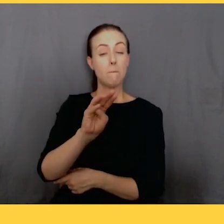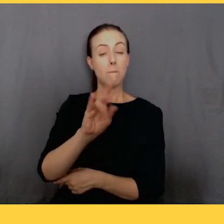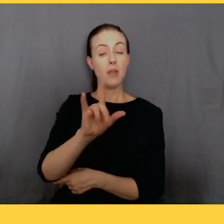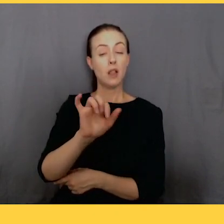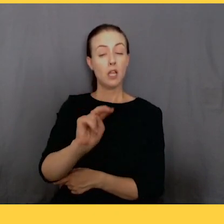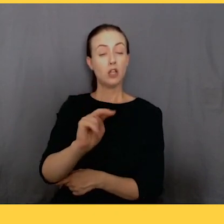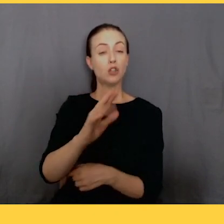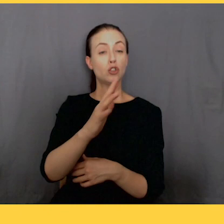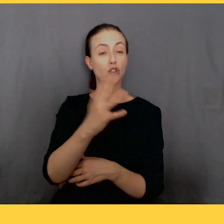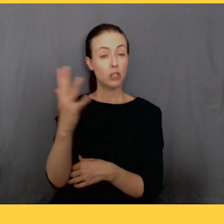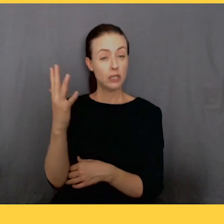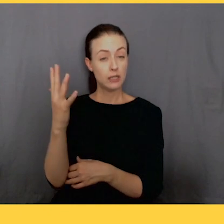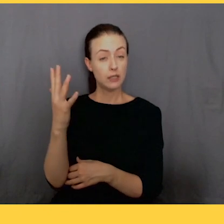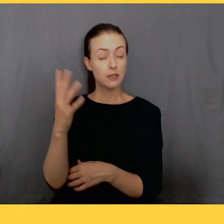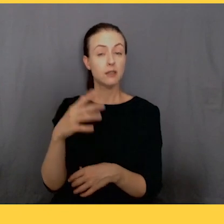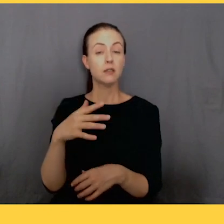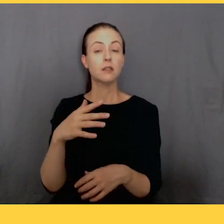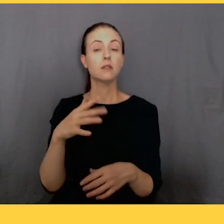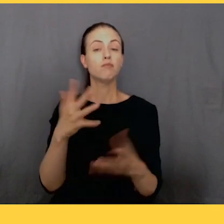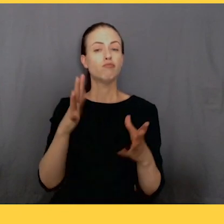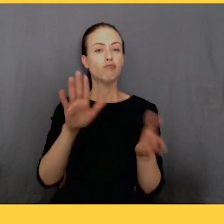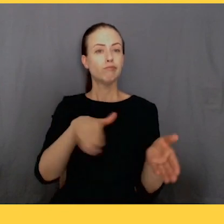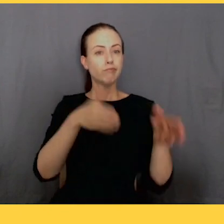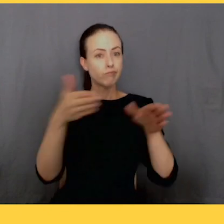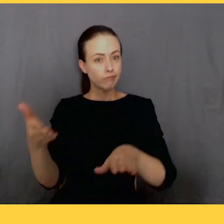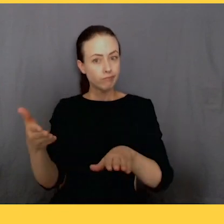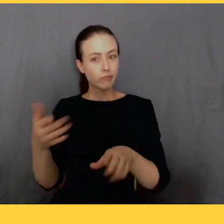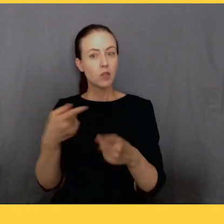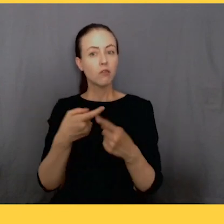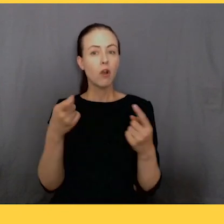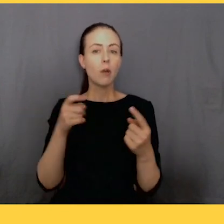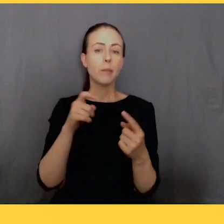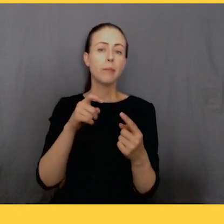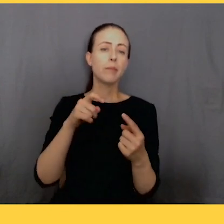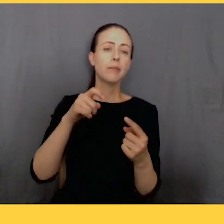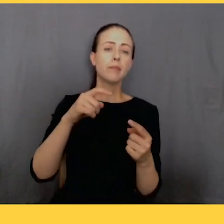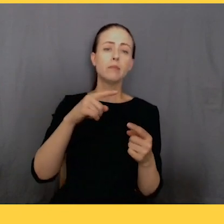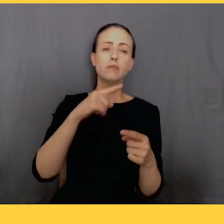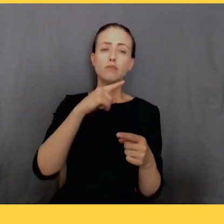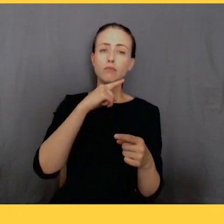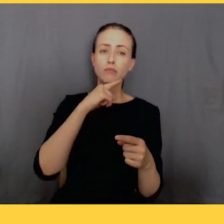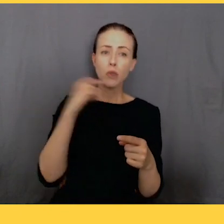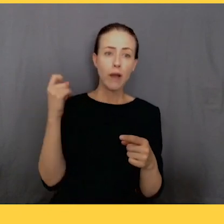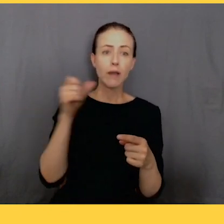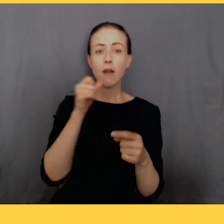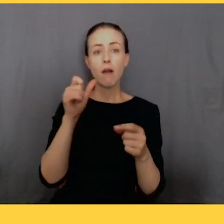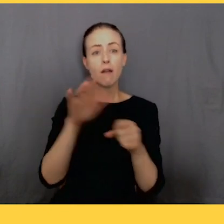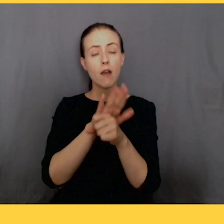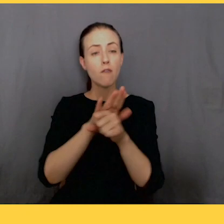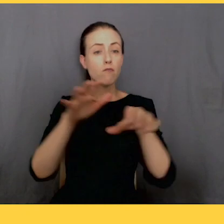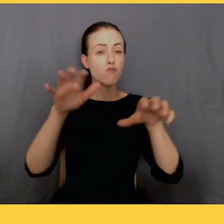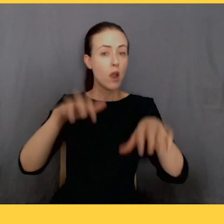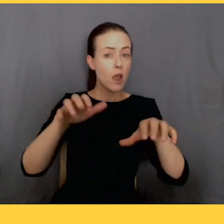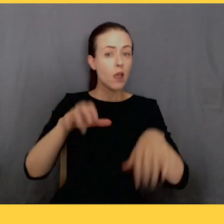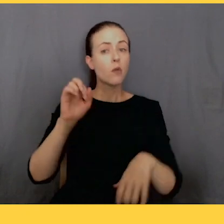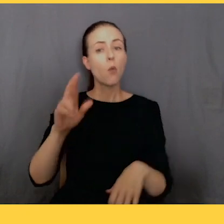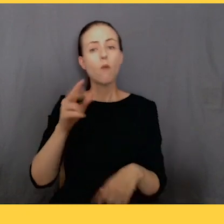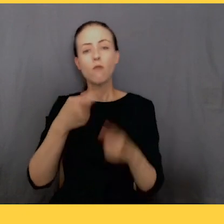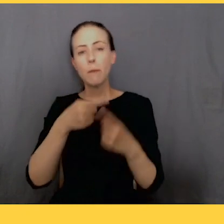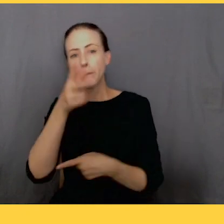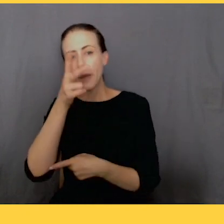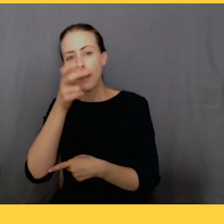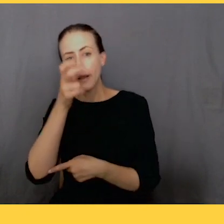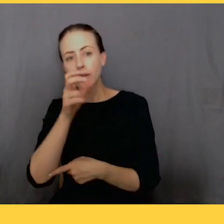conditions or bark beetle infestations. And while springtime rains have resulted in